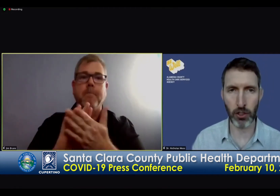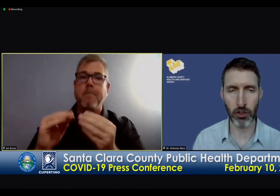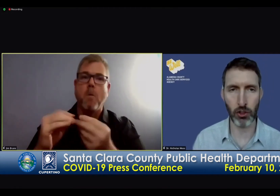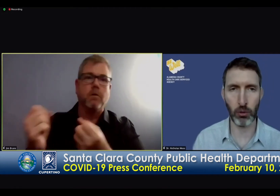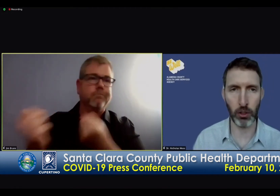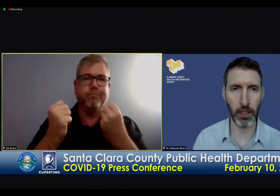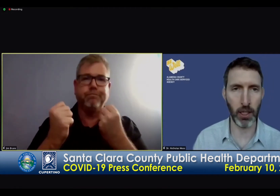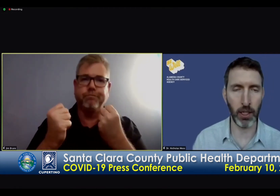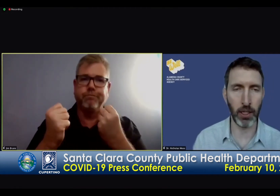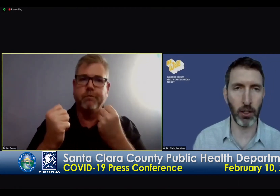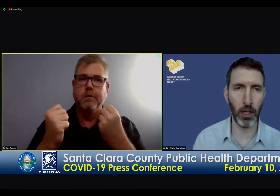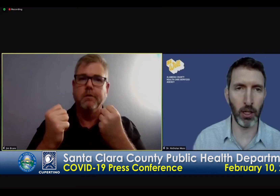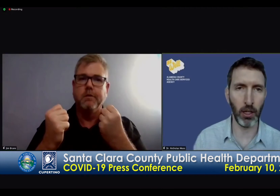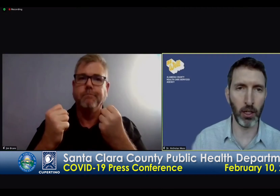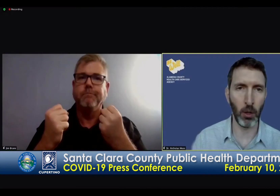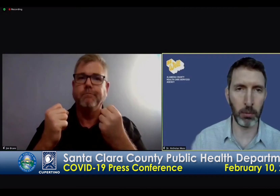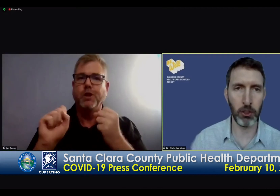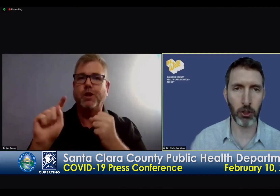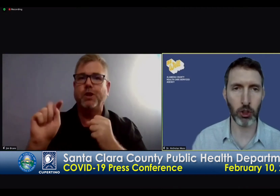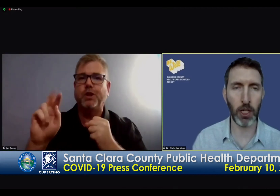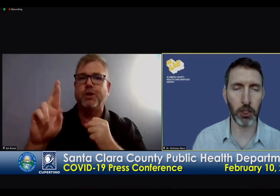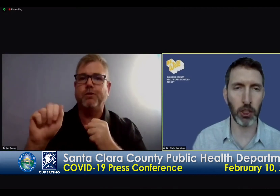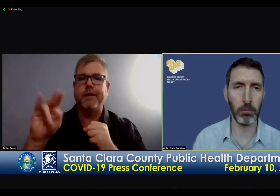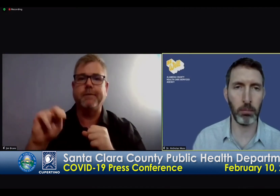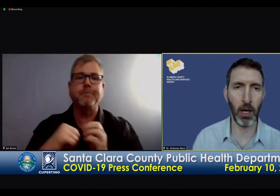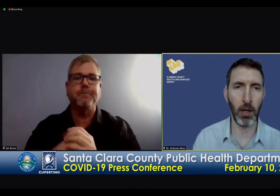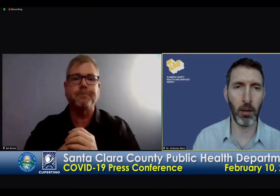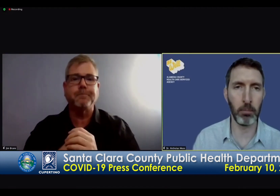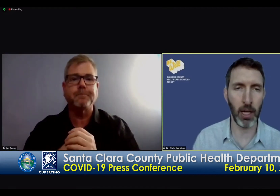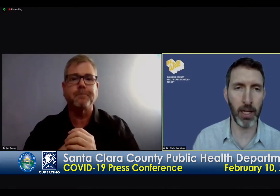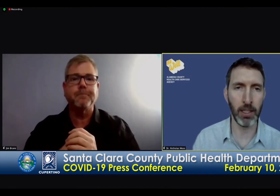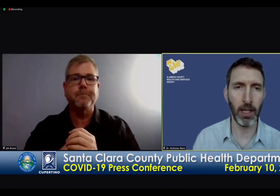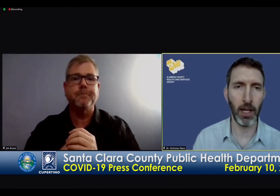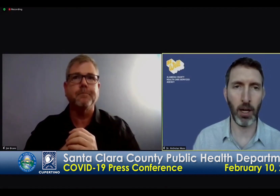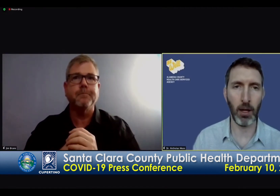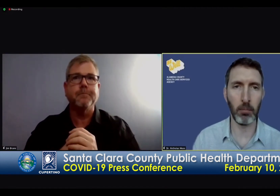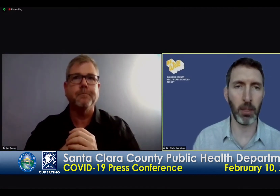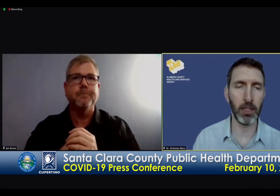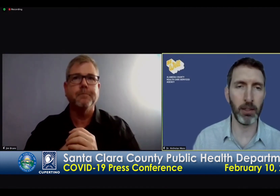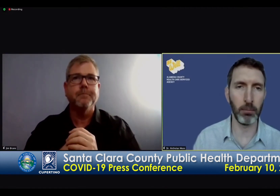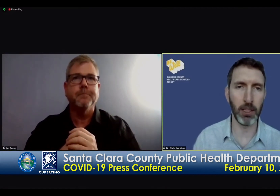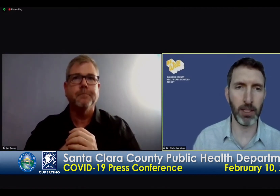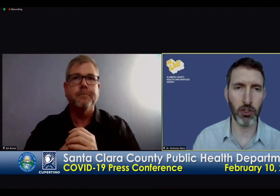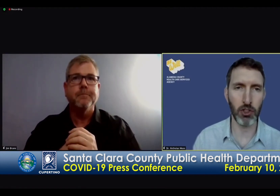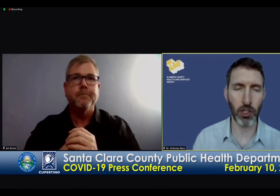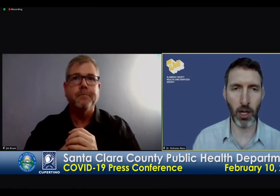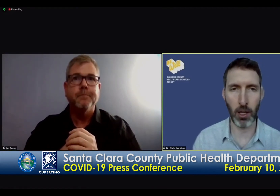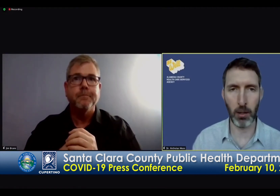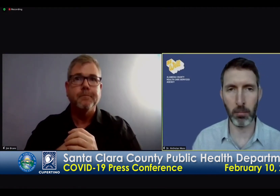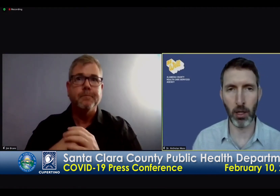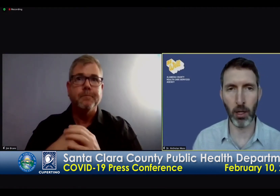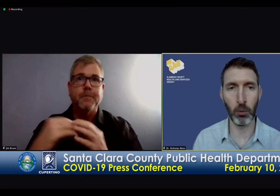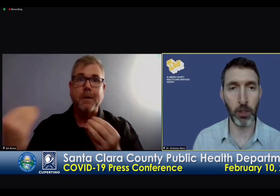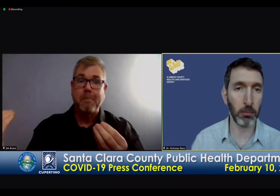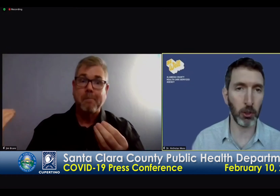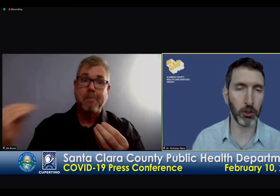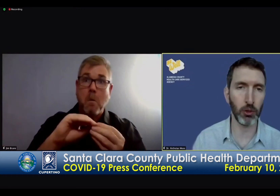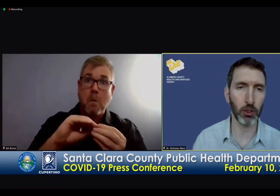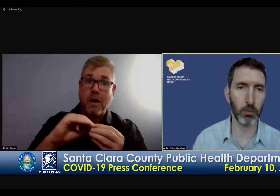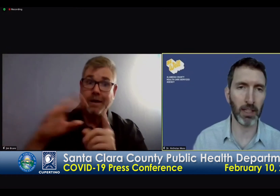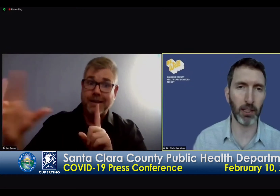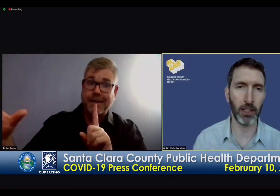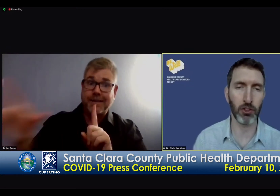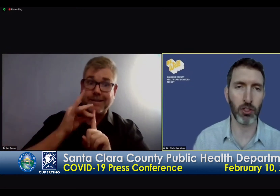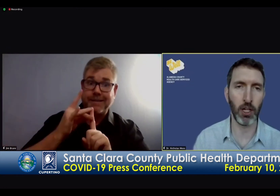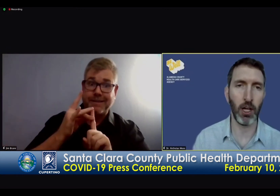is still really an open research question, but it is reasonable to